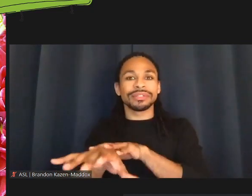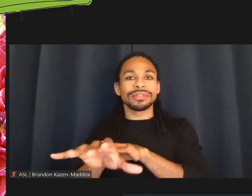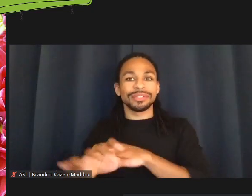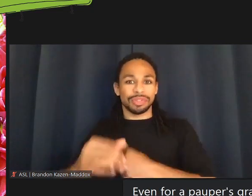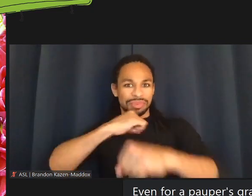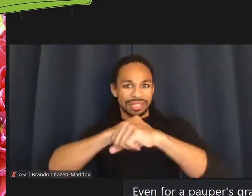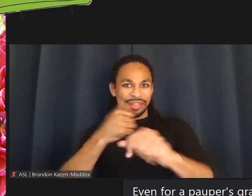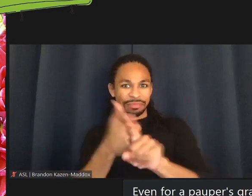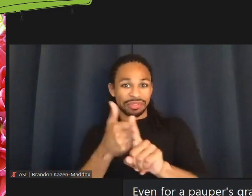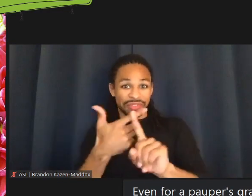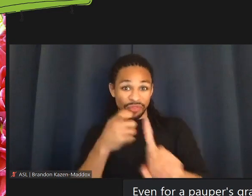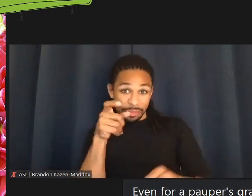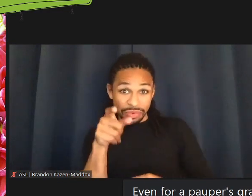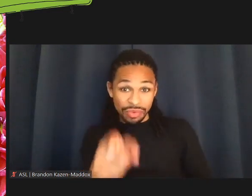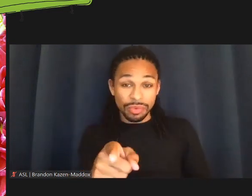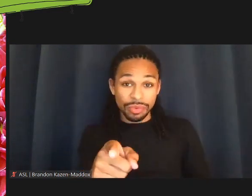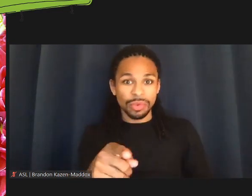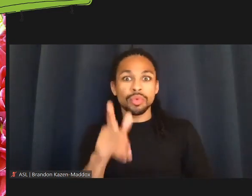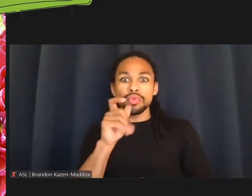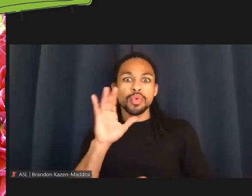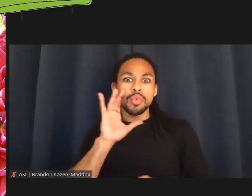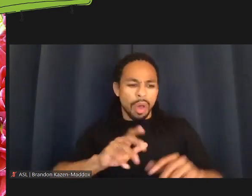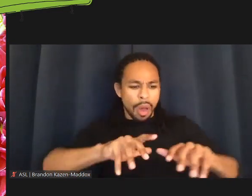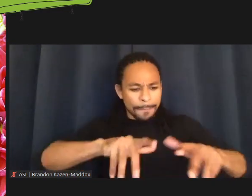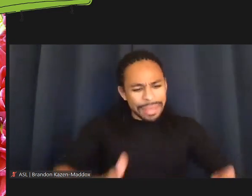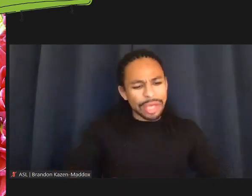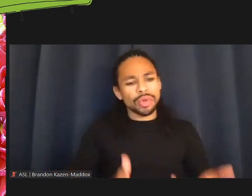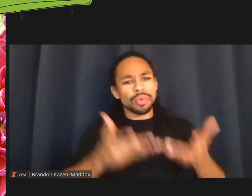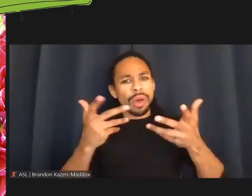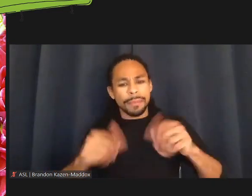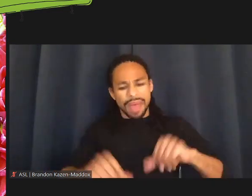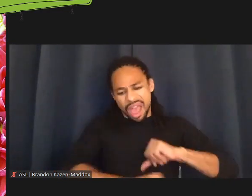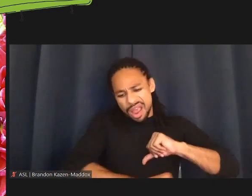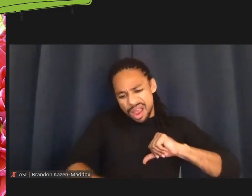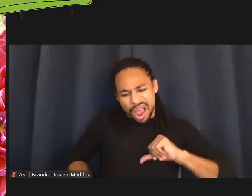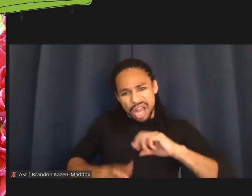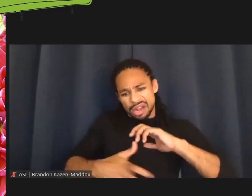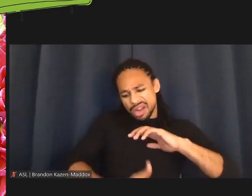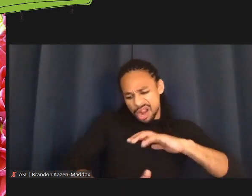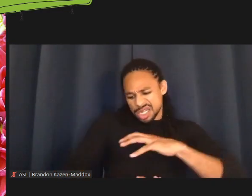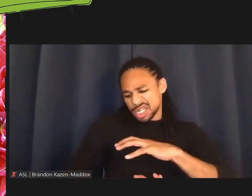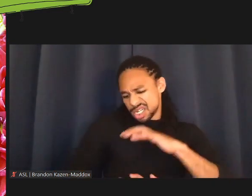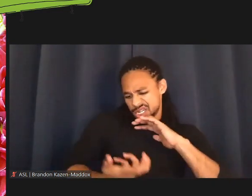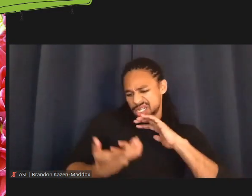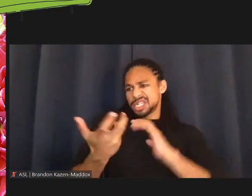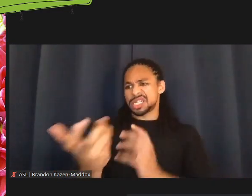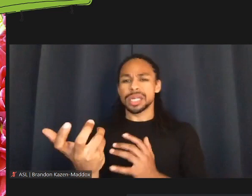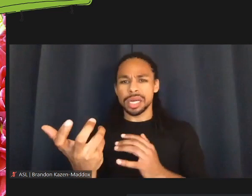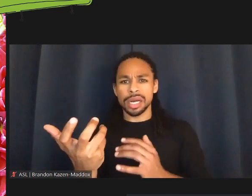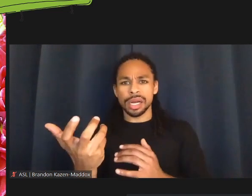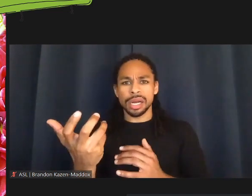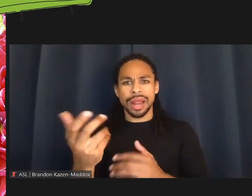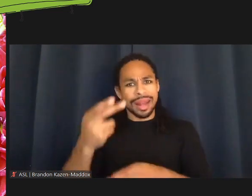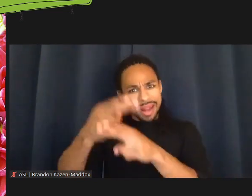up, cut the living from inside you, name your child, identify your dead.